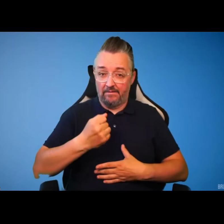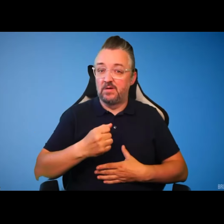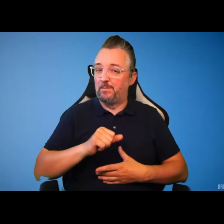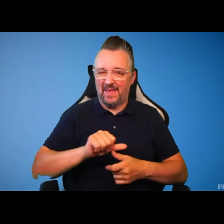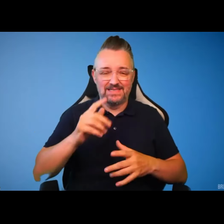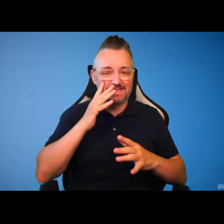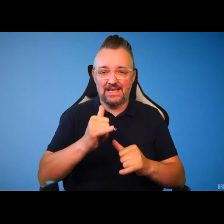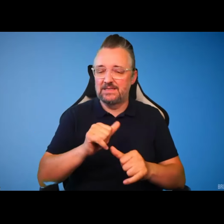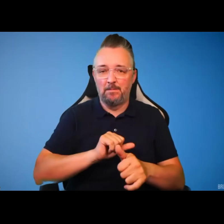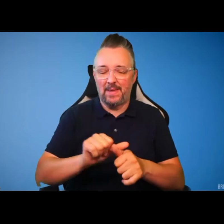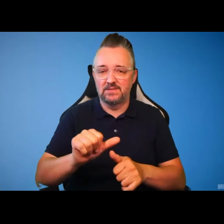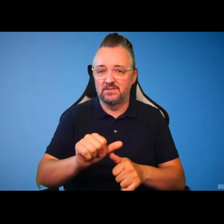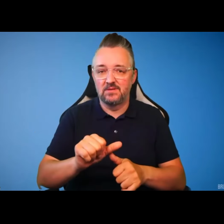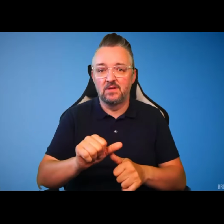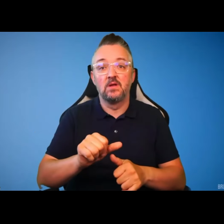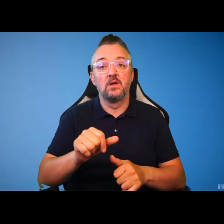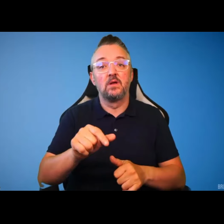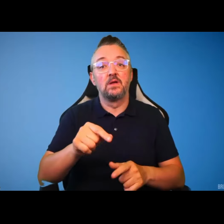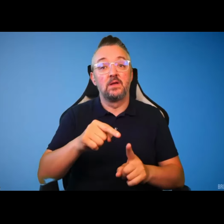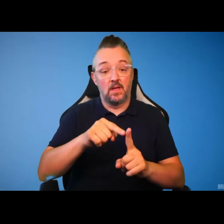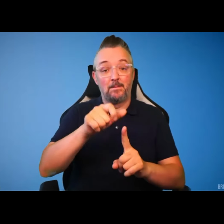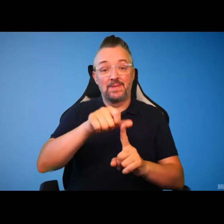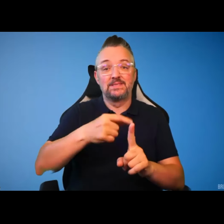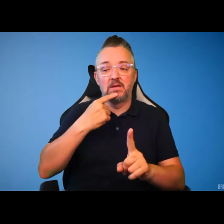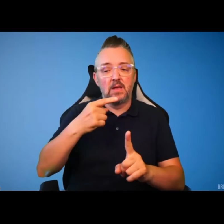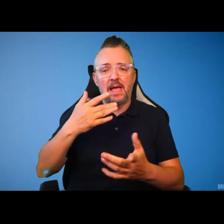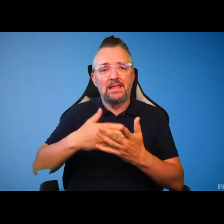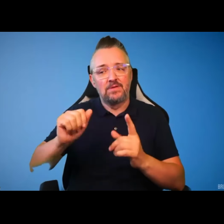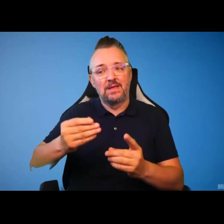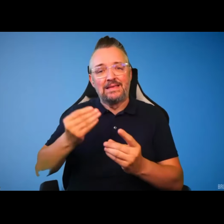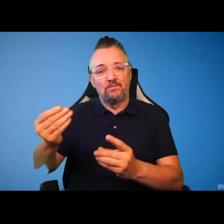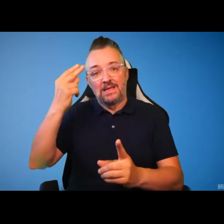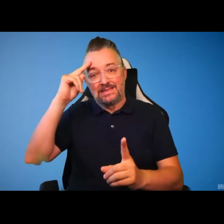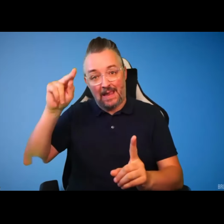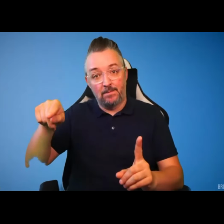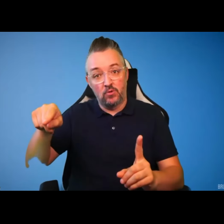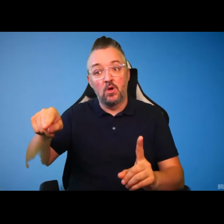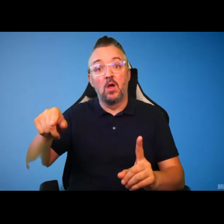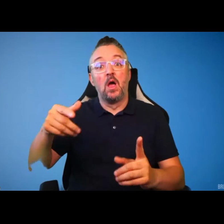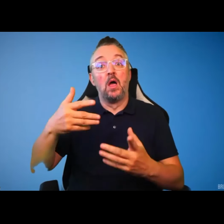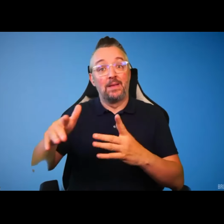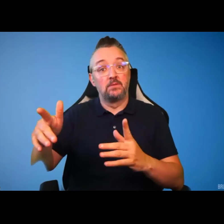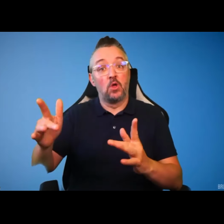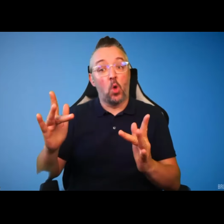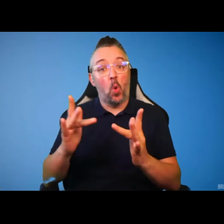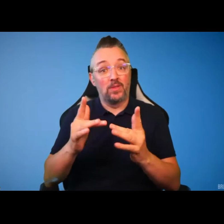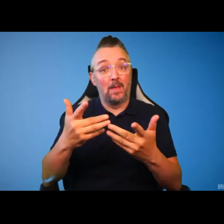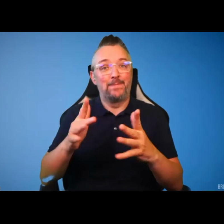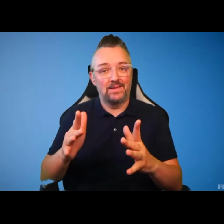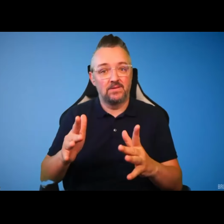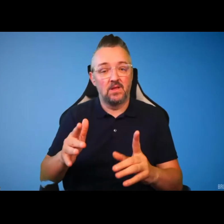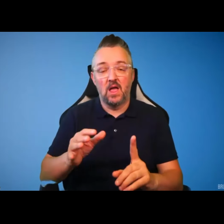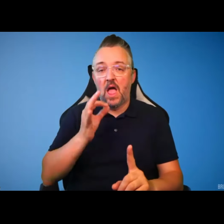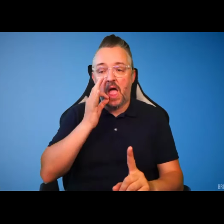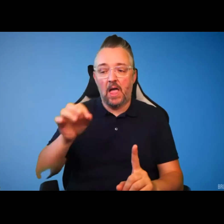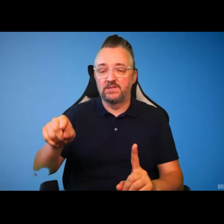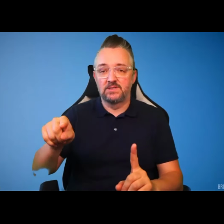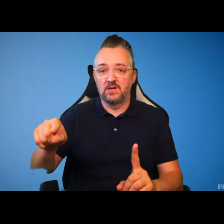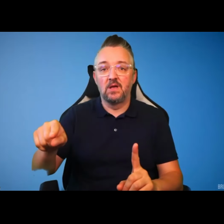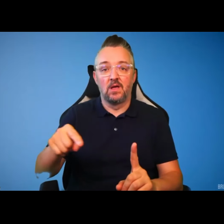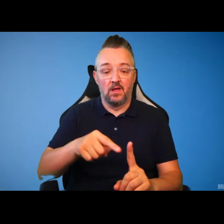And if they say, I didn't name you as a contact, but you know you are a contact, the best thing is to ask that person to go back and name you